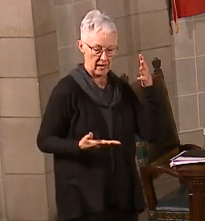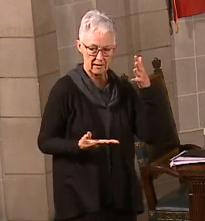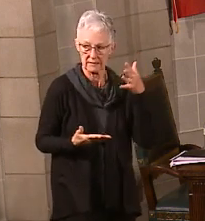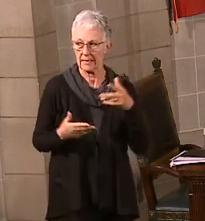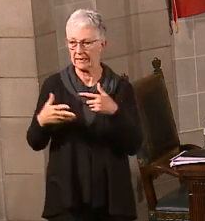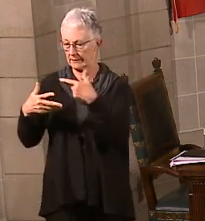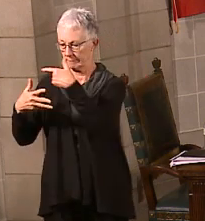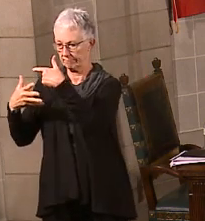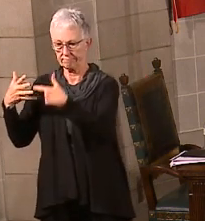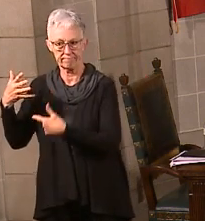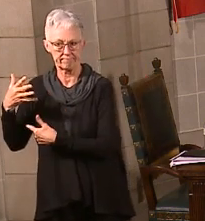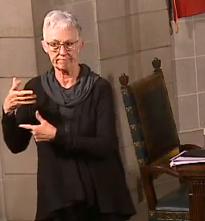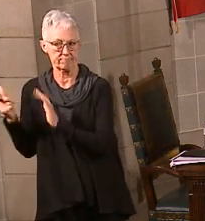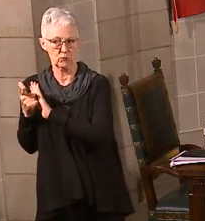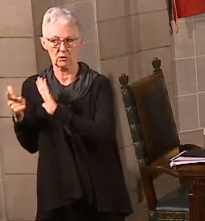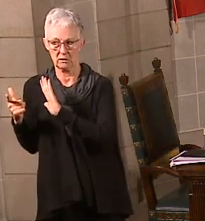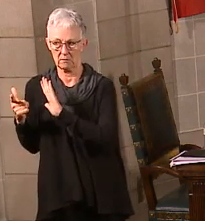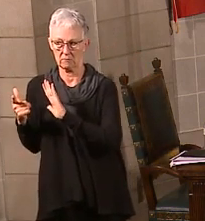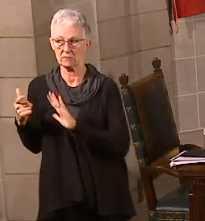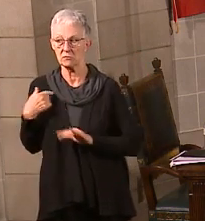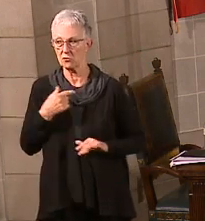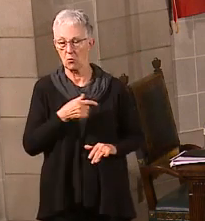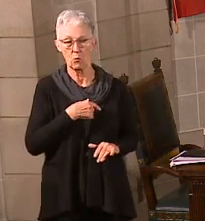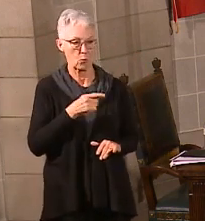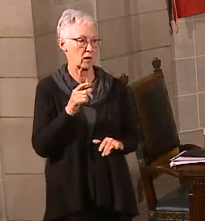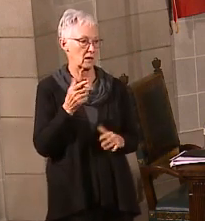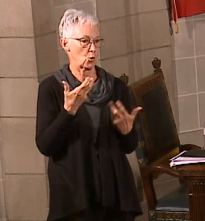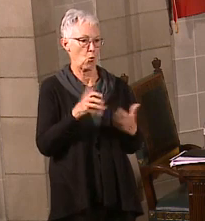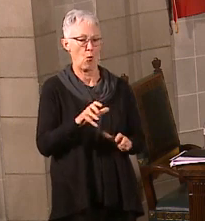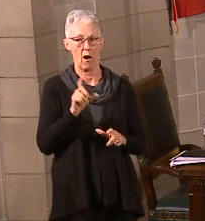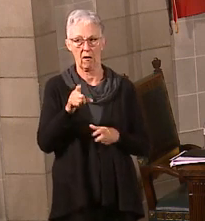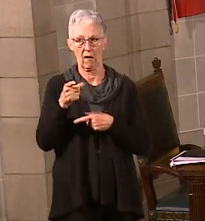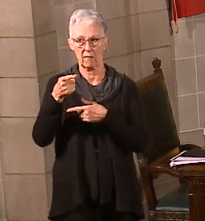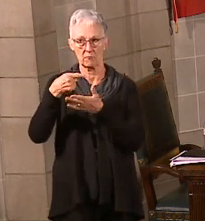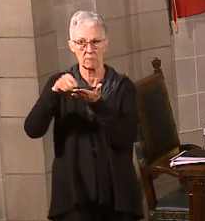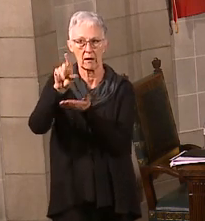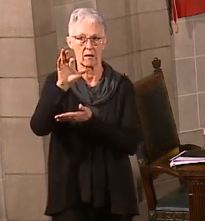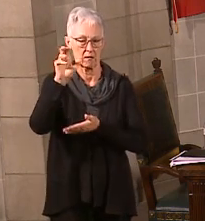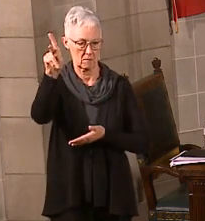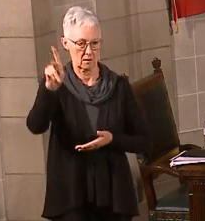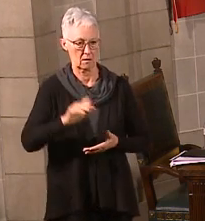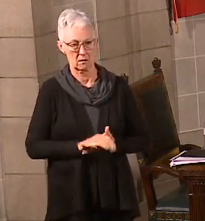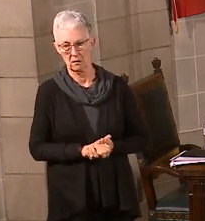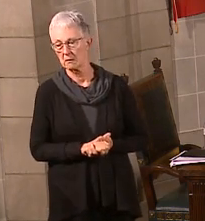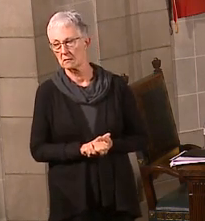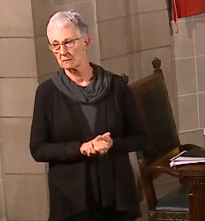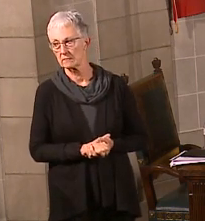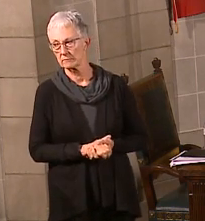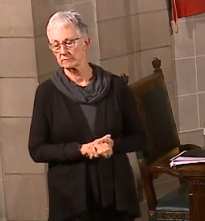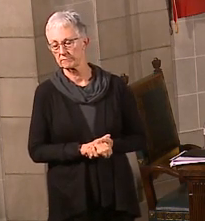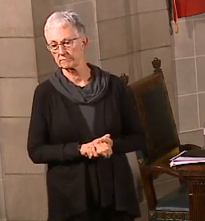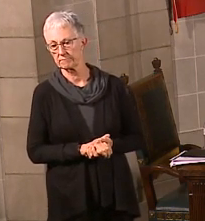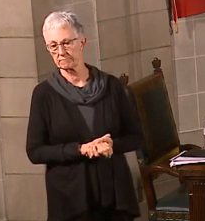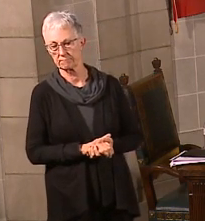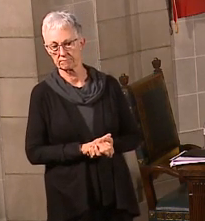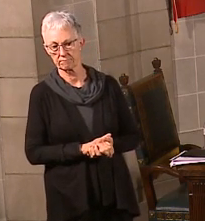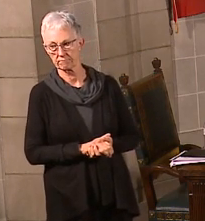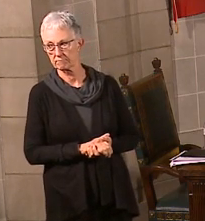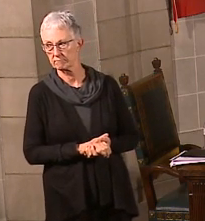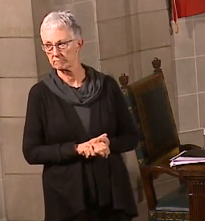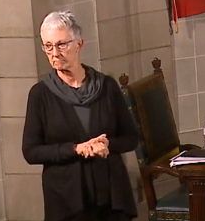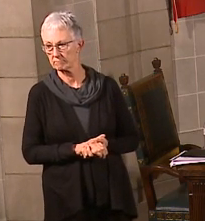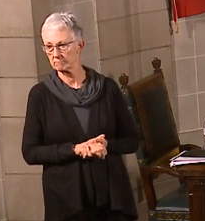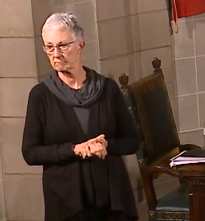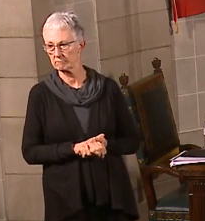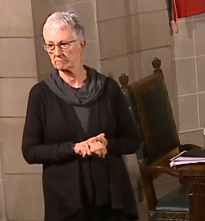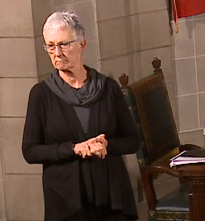not allowable, and then we have to reimburse the federal government. We have a question from Maya at KMTV. She's getting